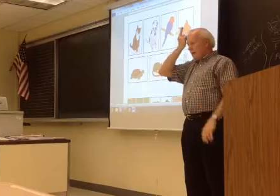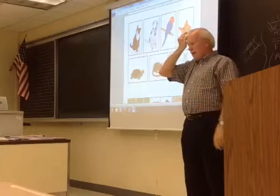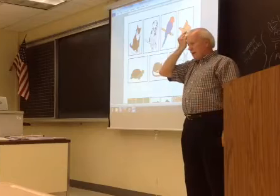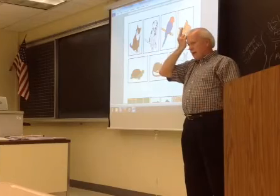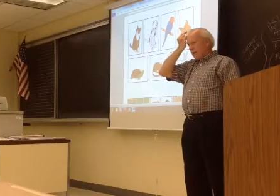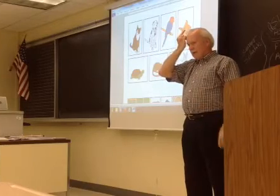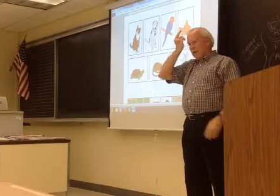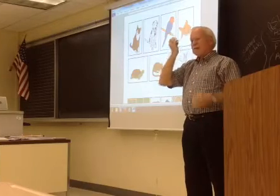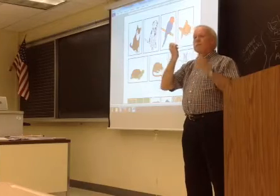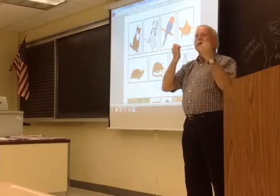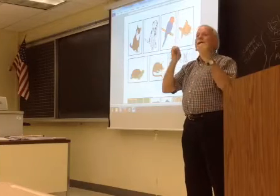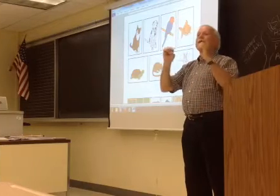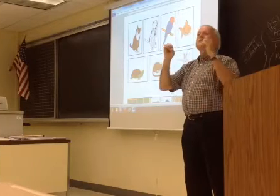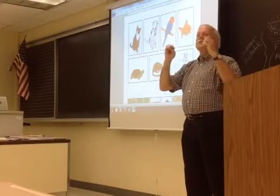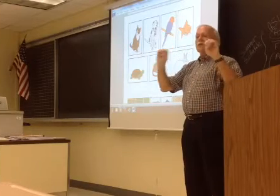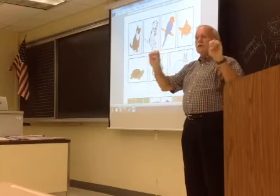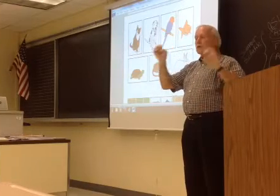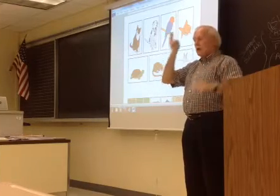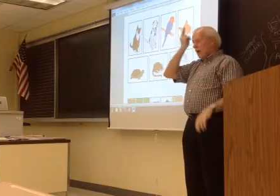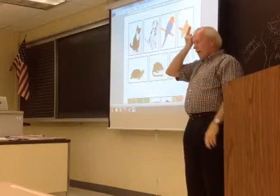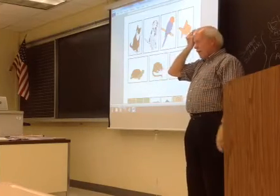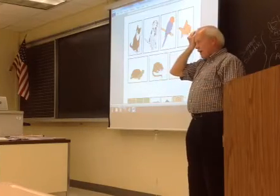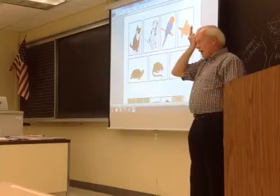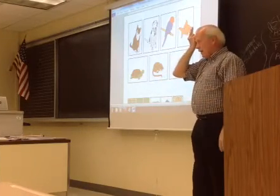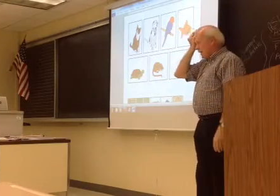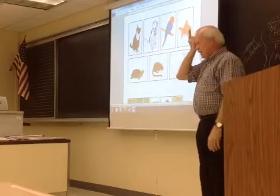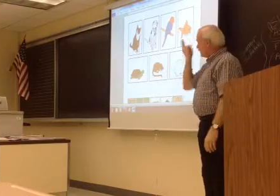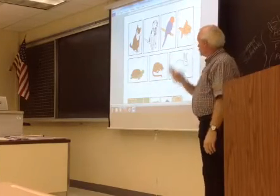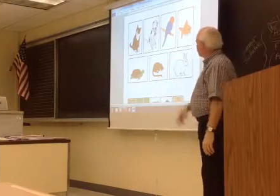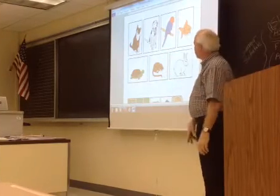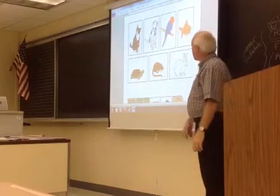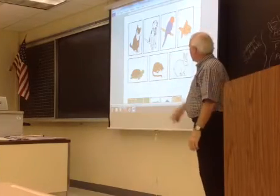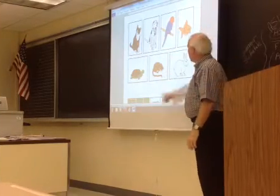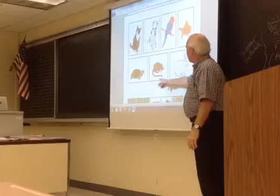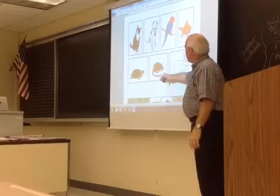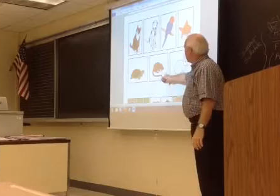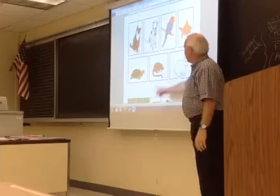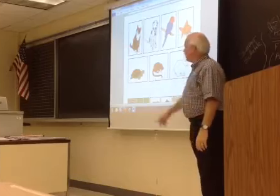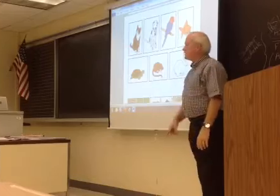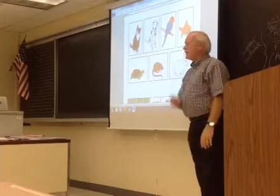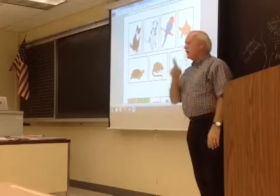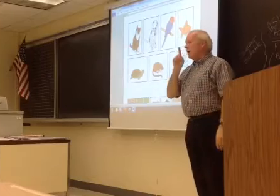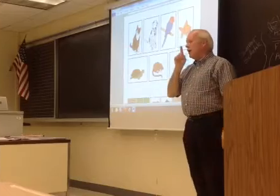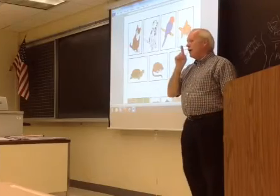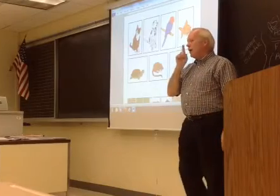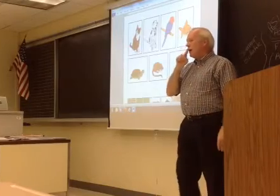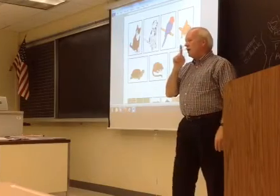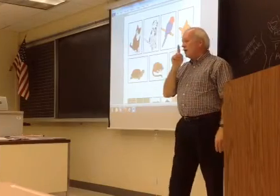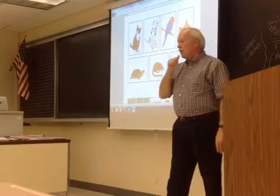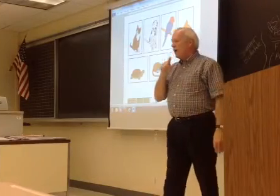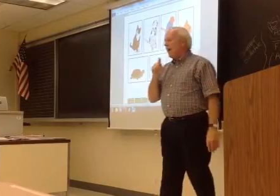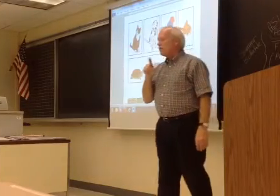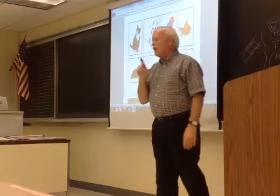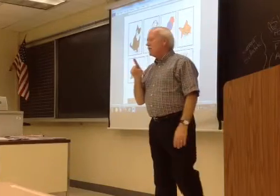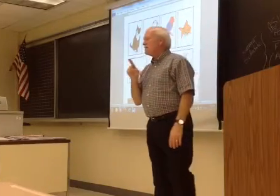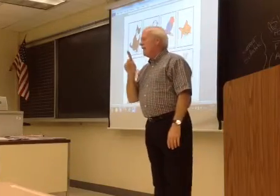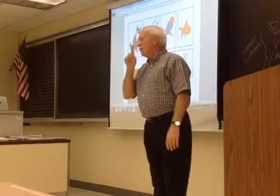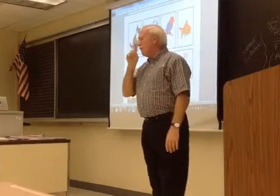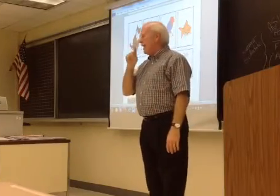Mr. Bunny. bunny. Easter bunny. That is a, Yeah. actually I just signed